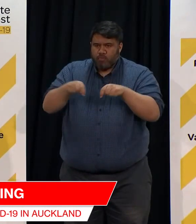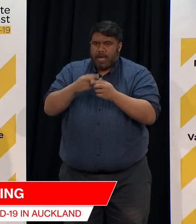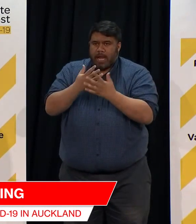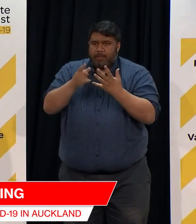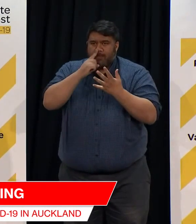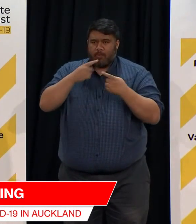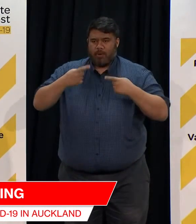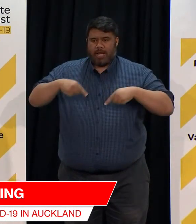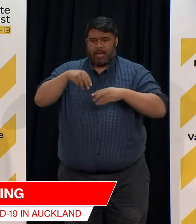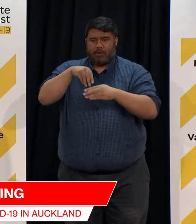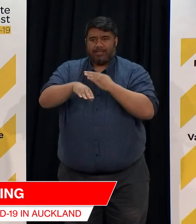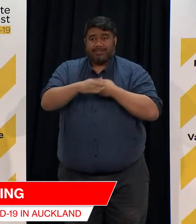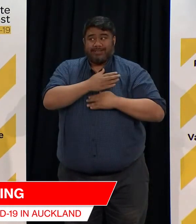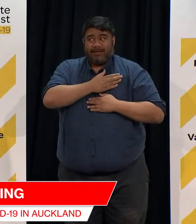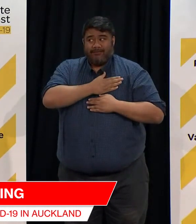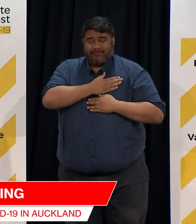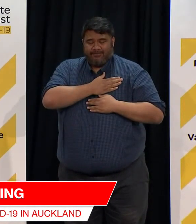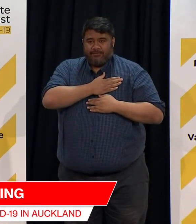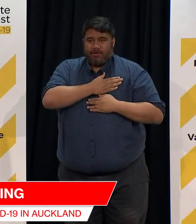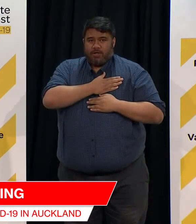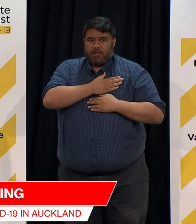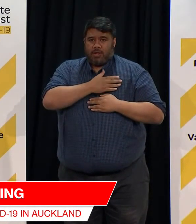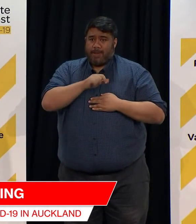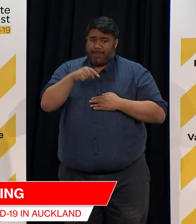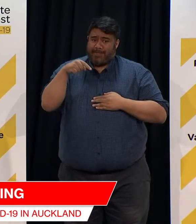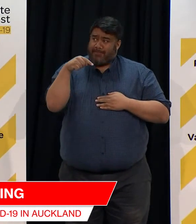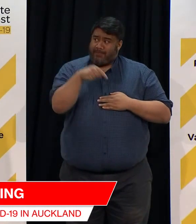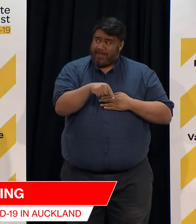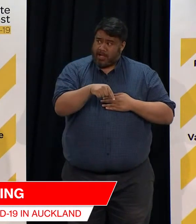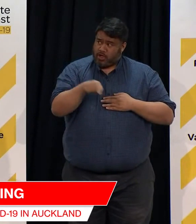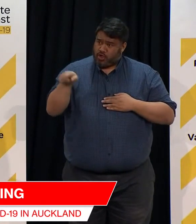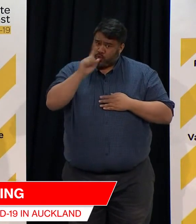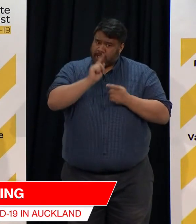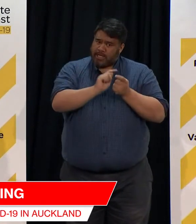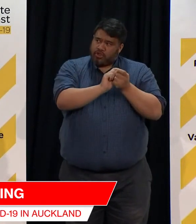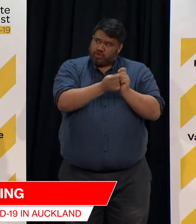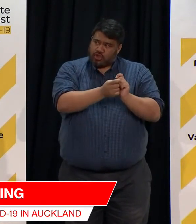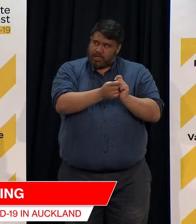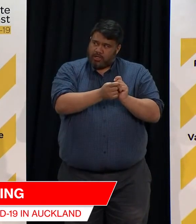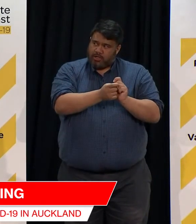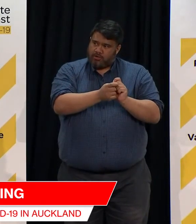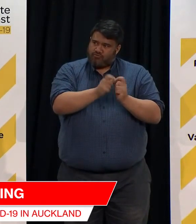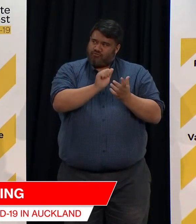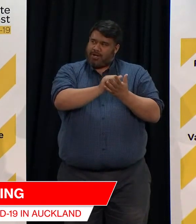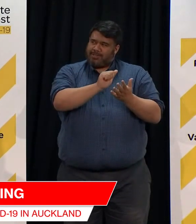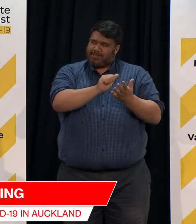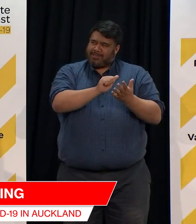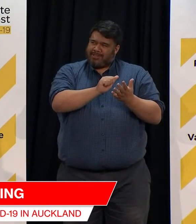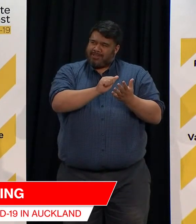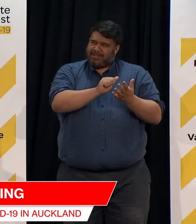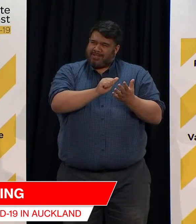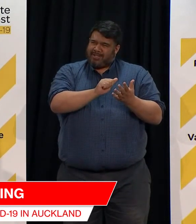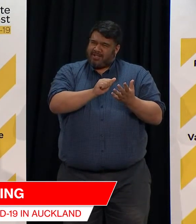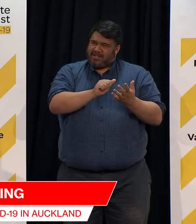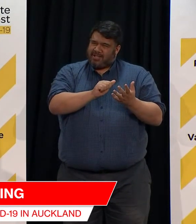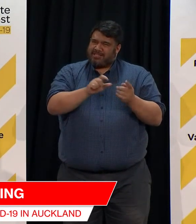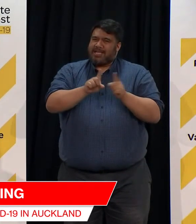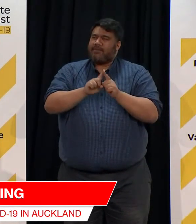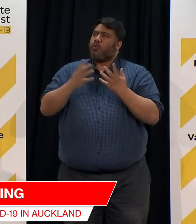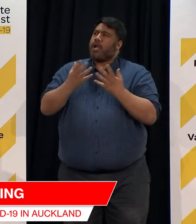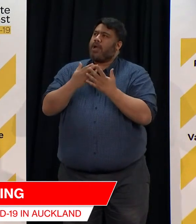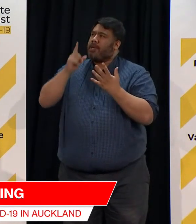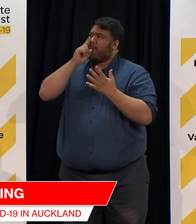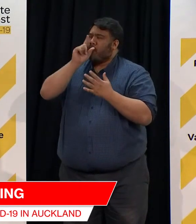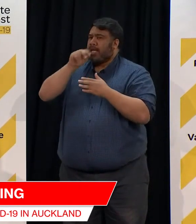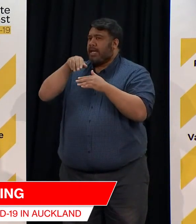safely be in there. Couldn't you have amended that system to fit a like-for-like system for how many people can be in the building for them?